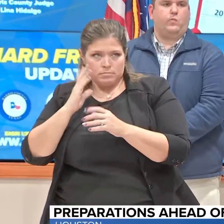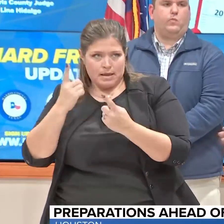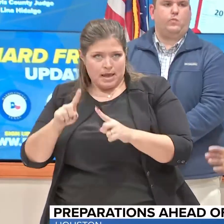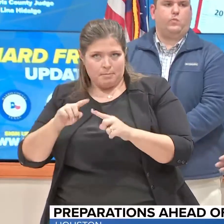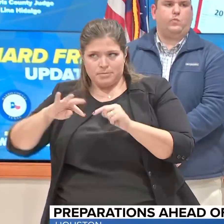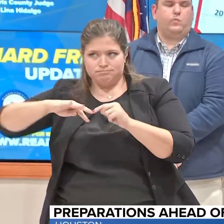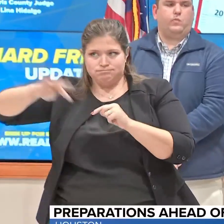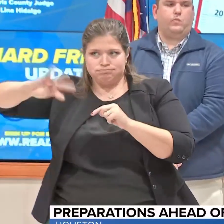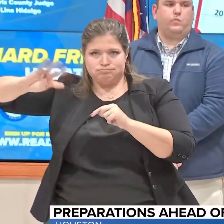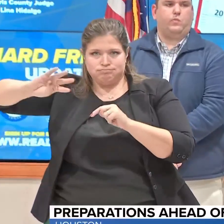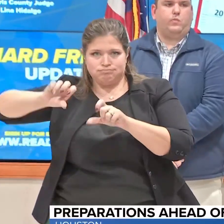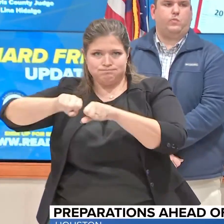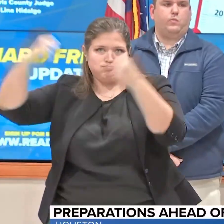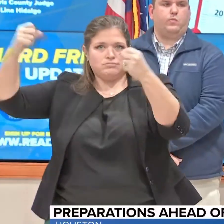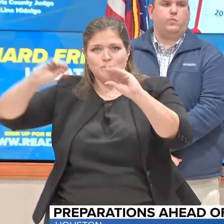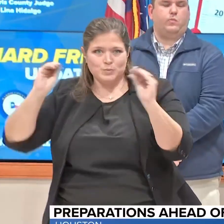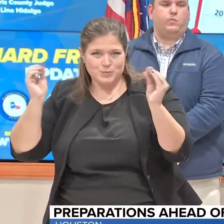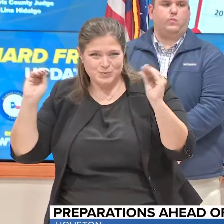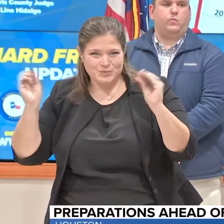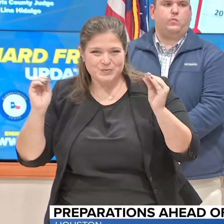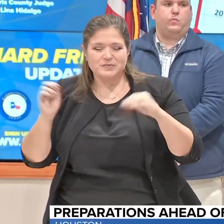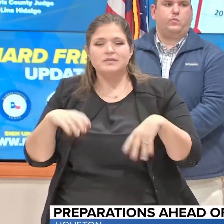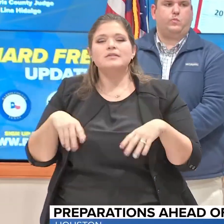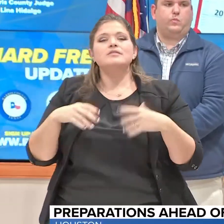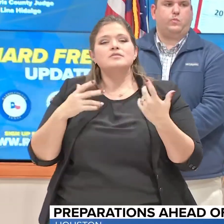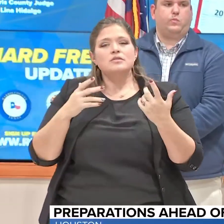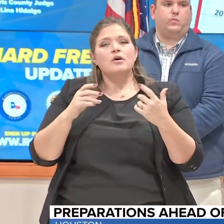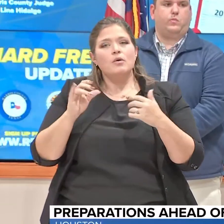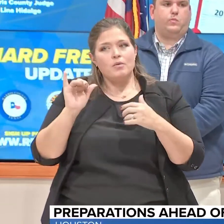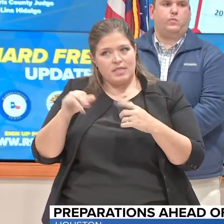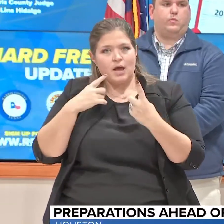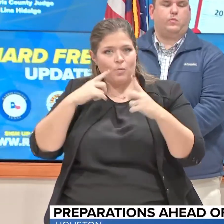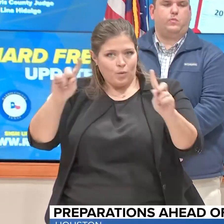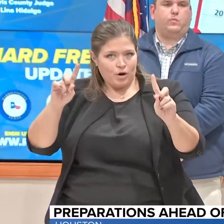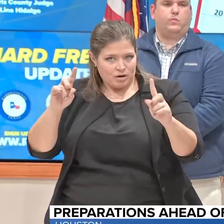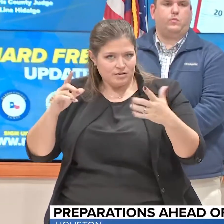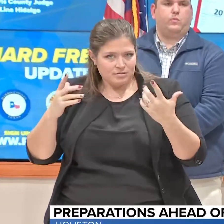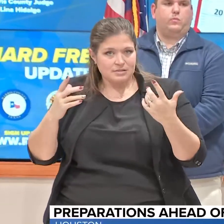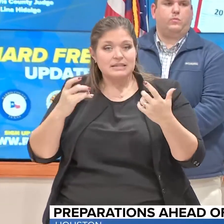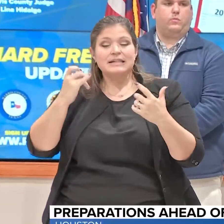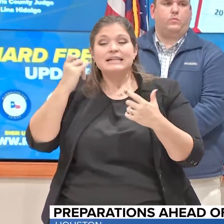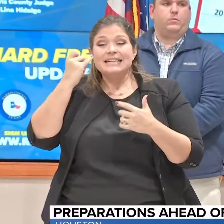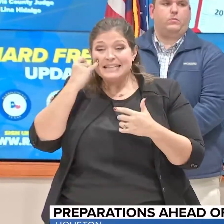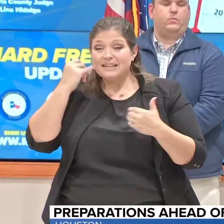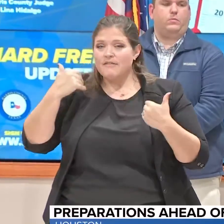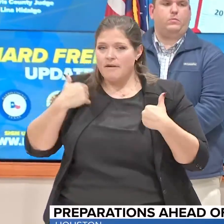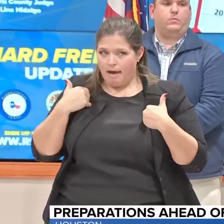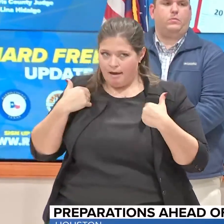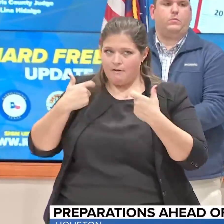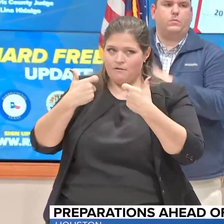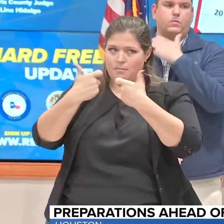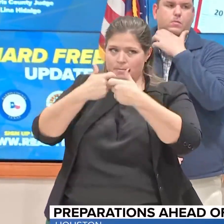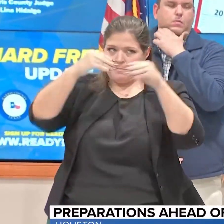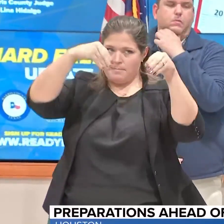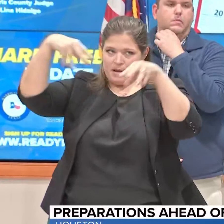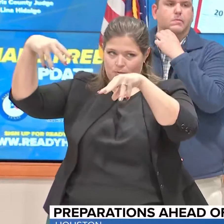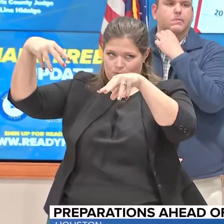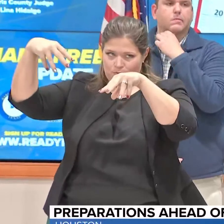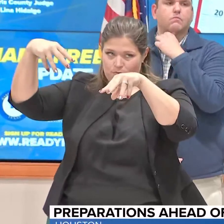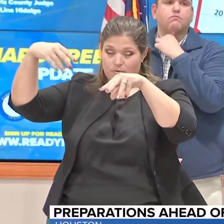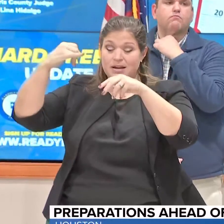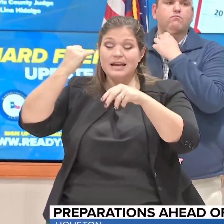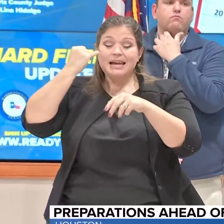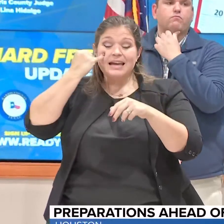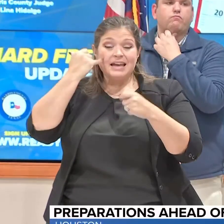know, opening up the cabinets, that's fine. And all of that's worked, and that works well when you do have power. But if you don't